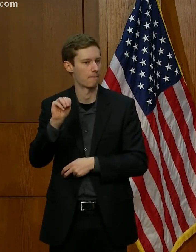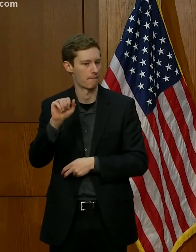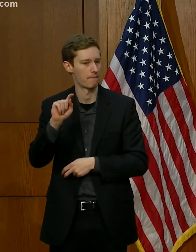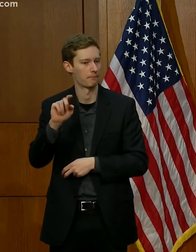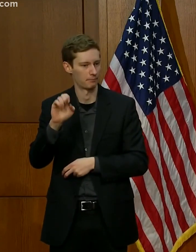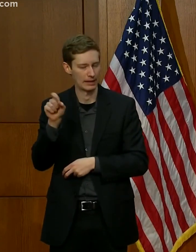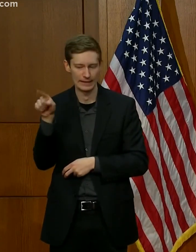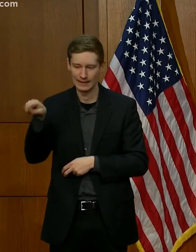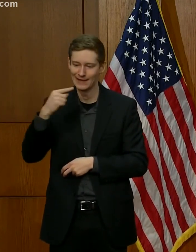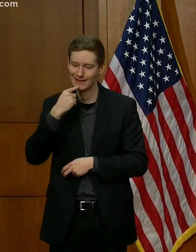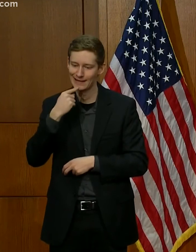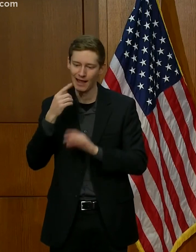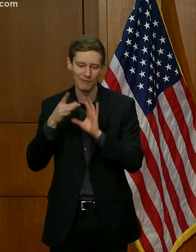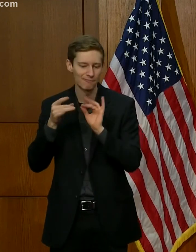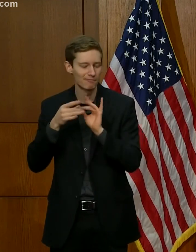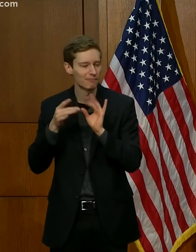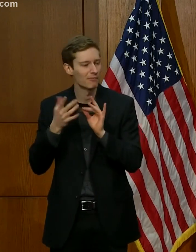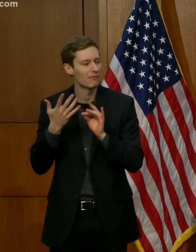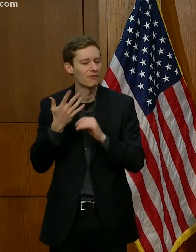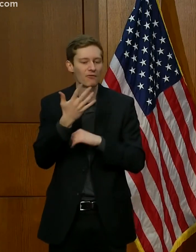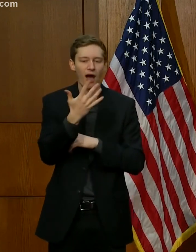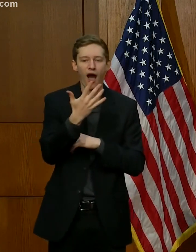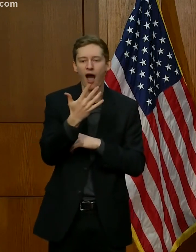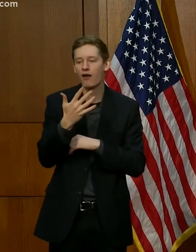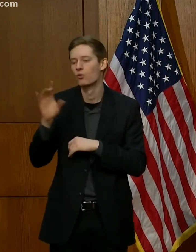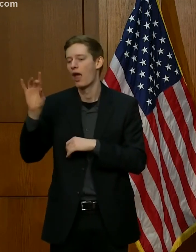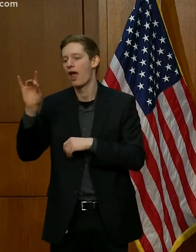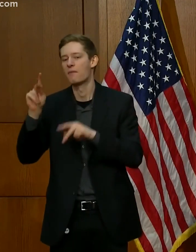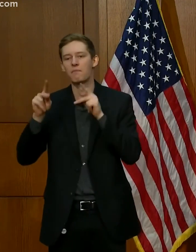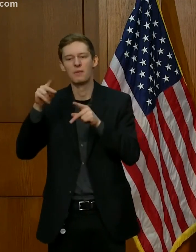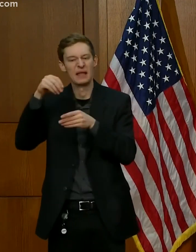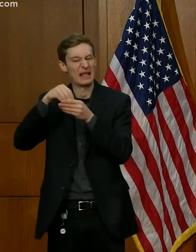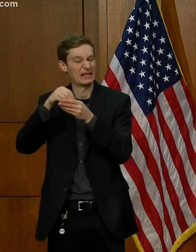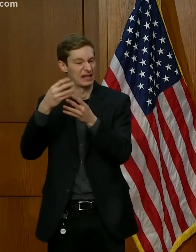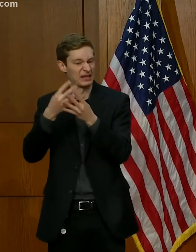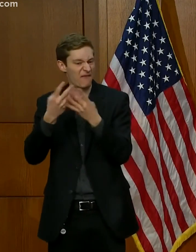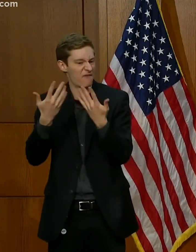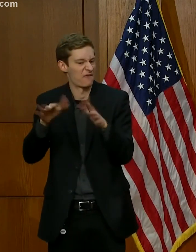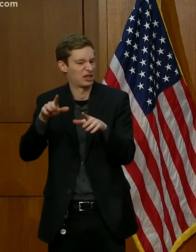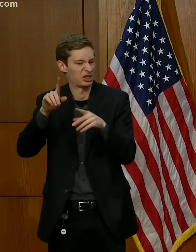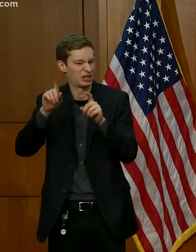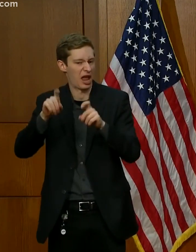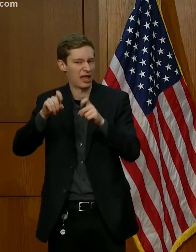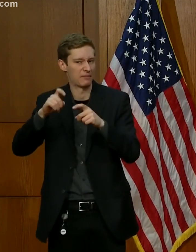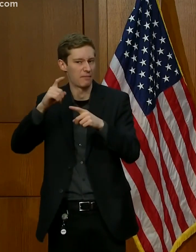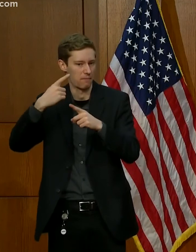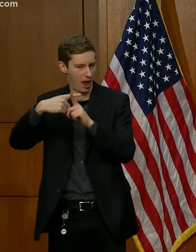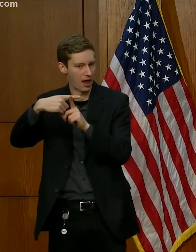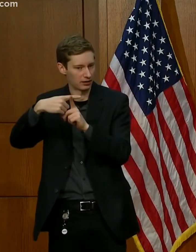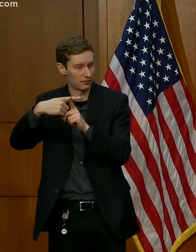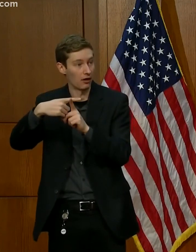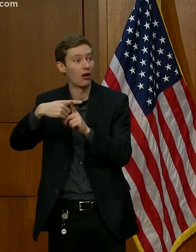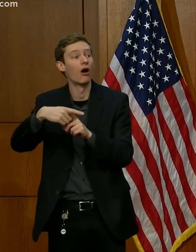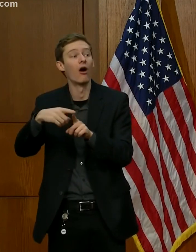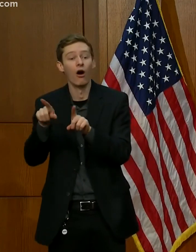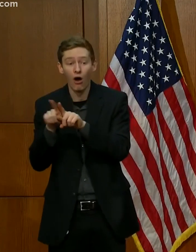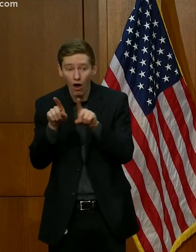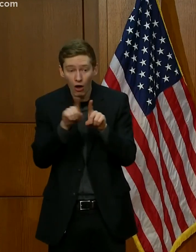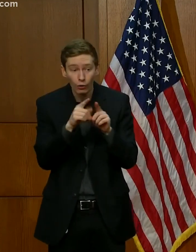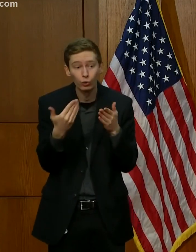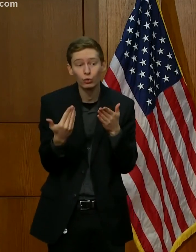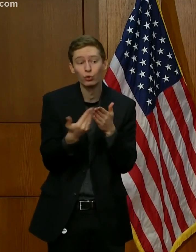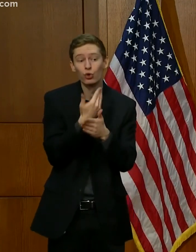from 5 to 8 people who have tested positive for COVID. And also, new inmates are coming into the facilities, per some of